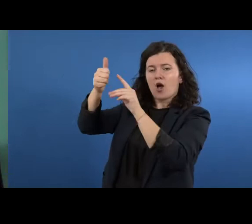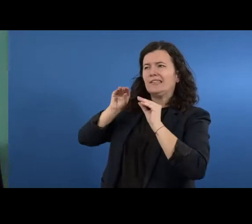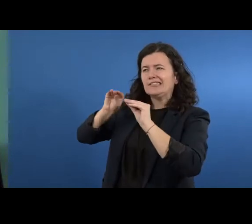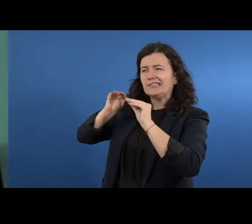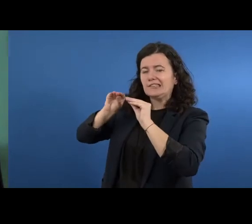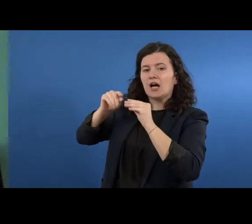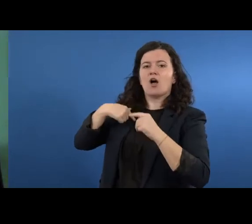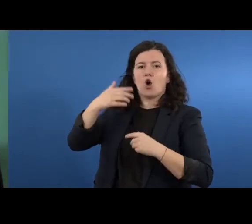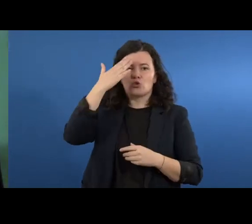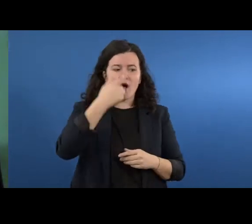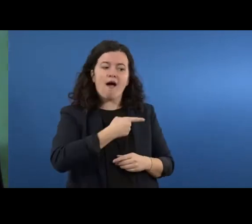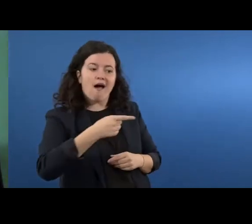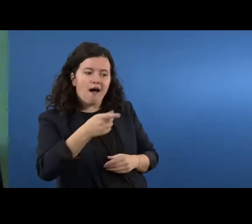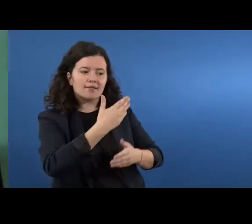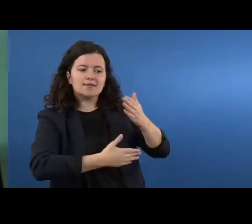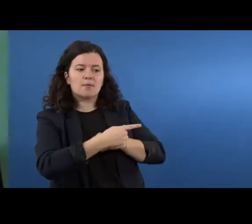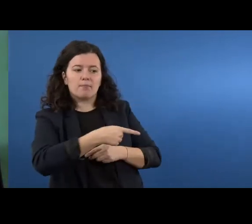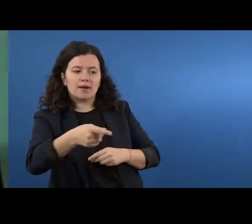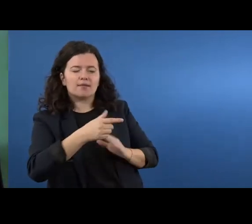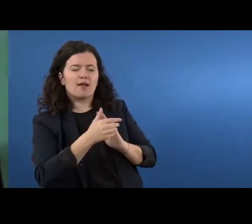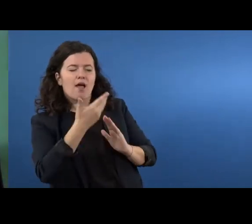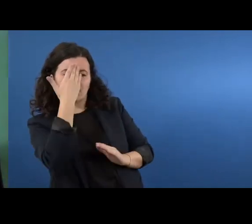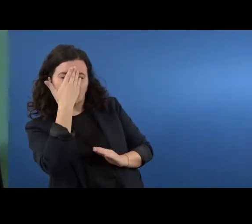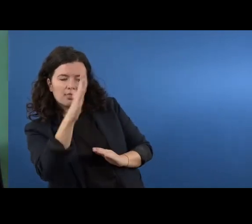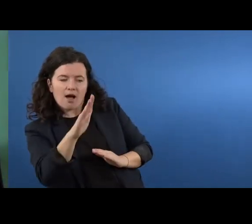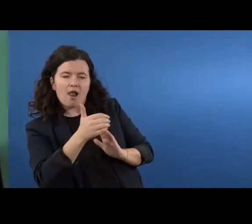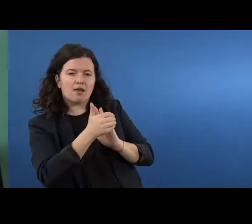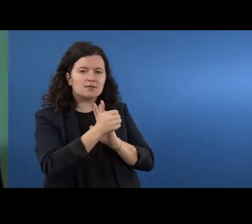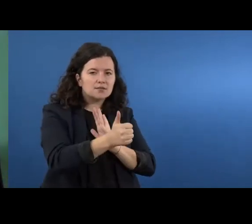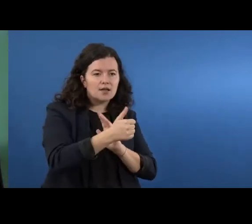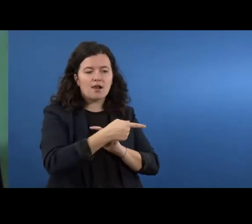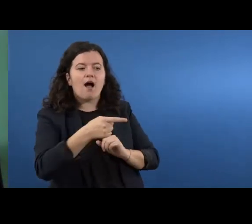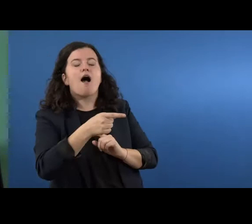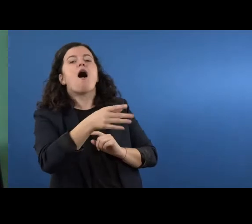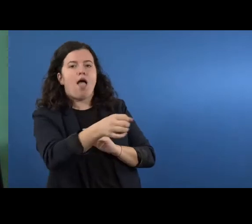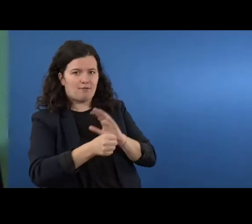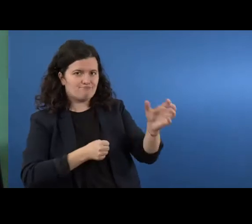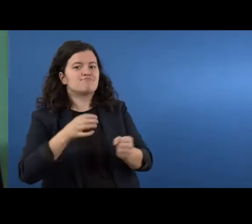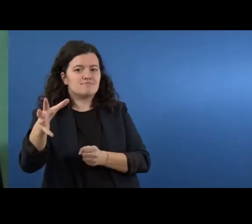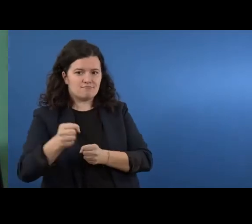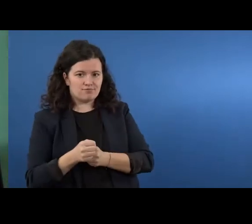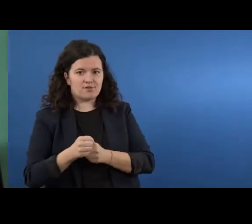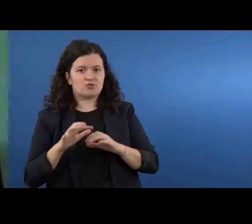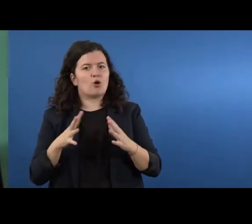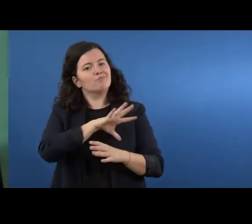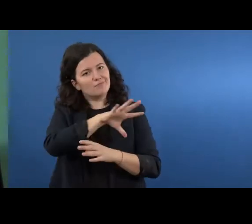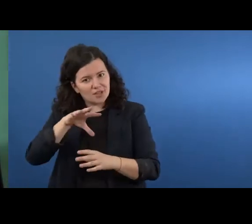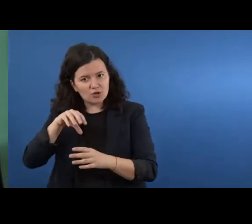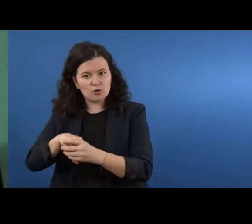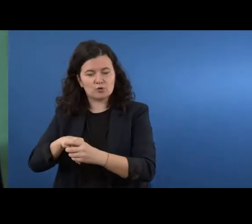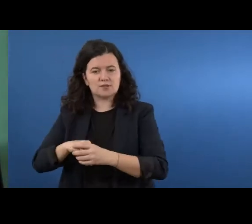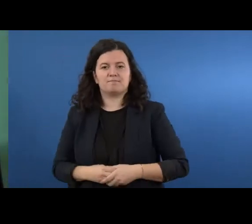of persons with disability through learning sessions, knowledge products, and communities for disability in the workplace. And